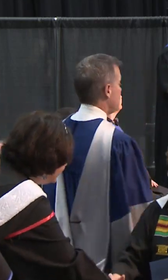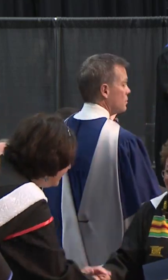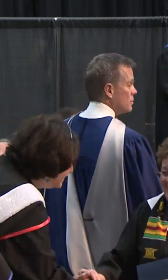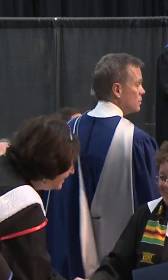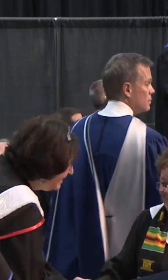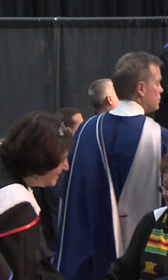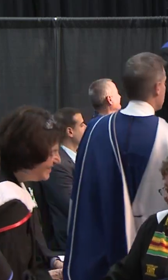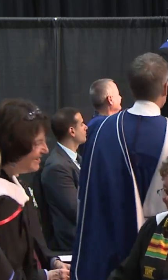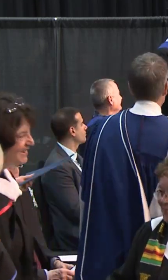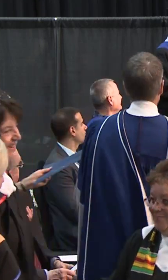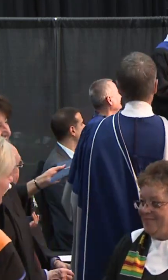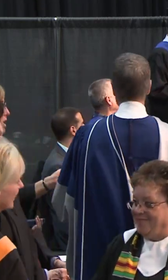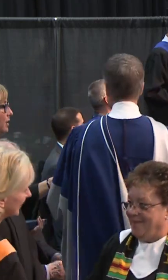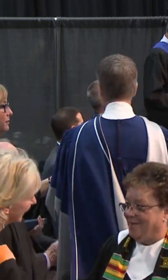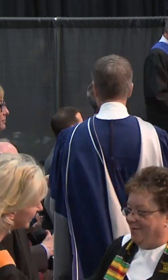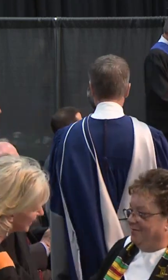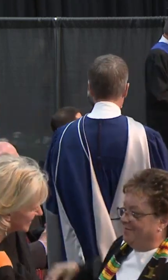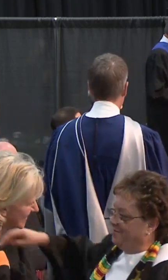Shauna Jarvis.